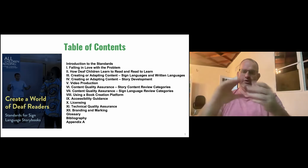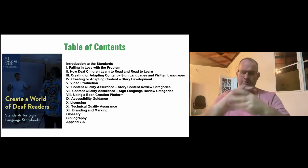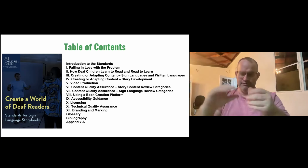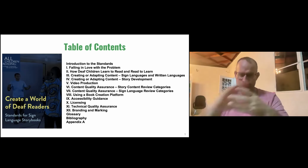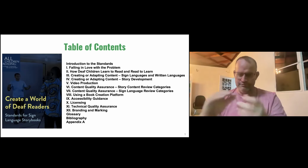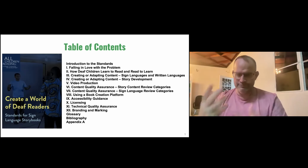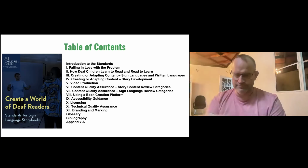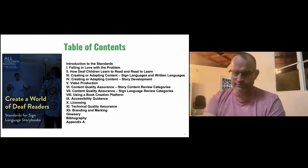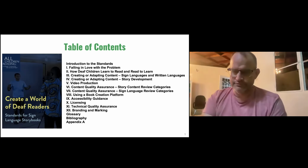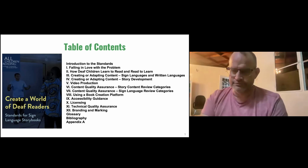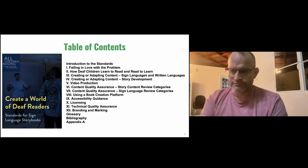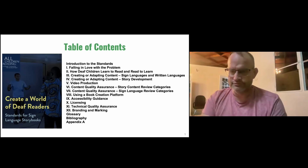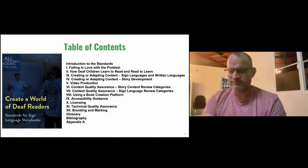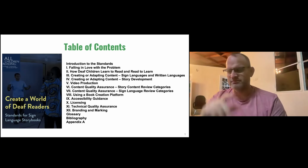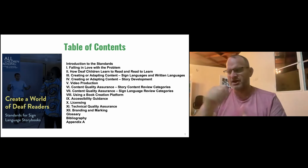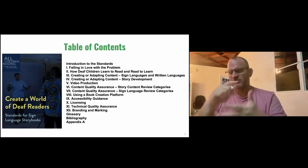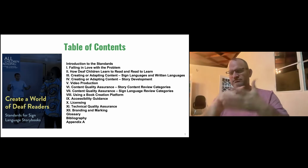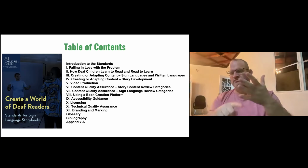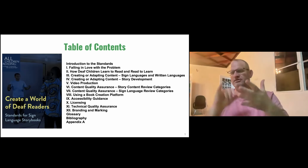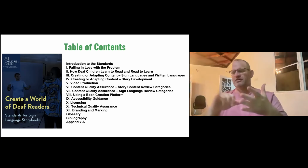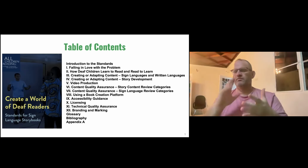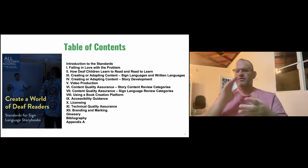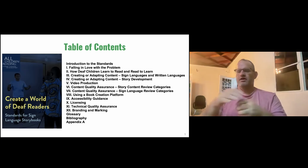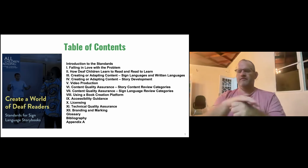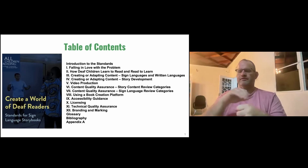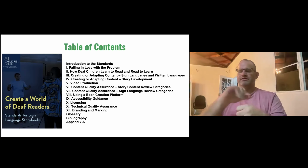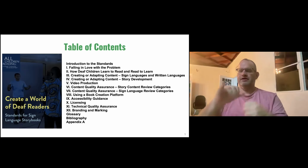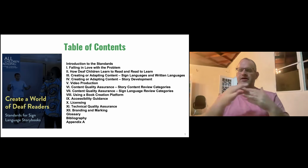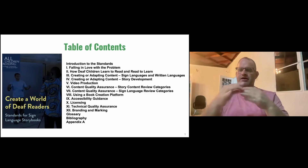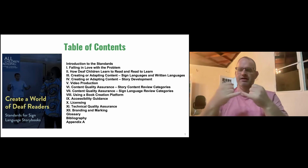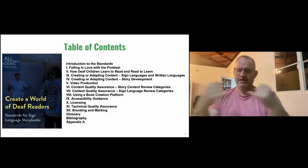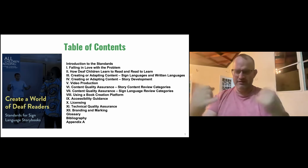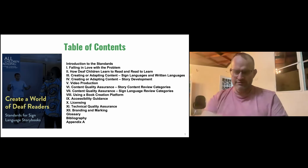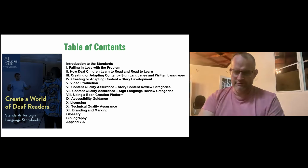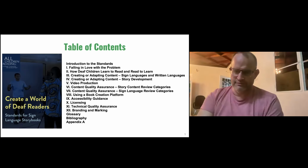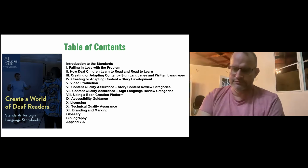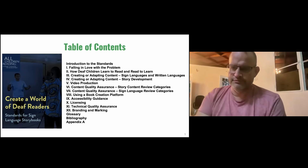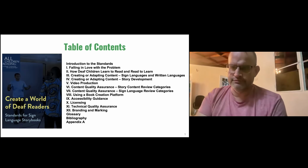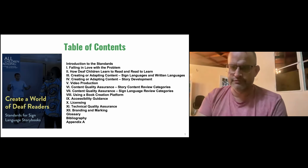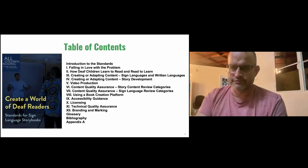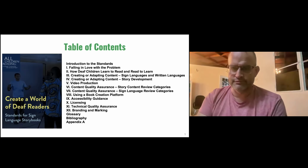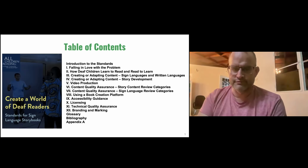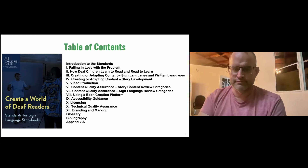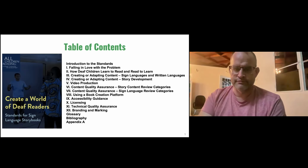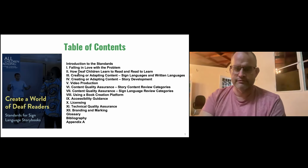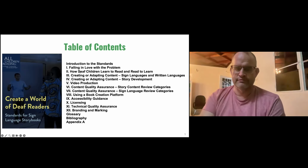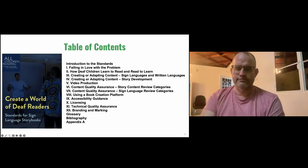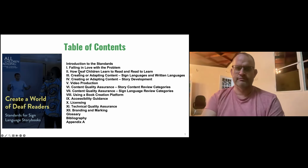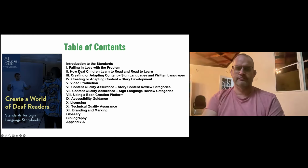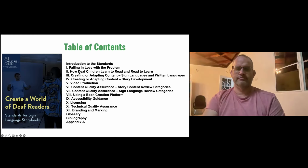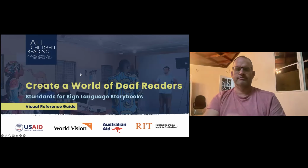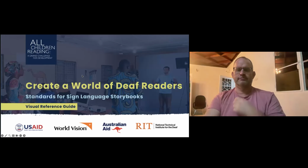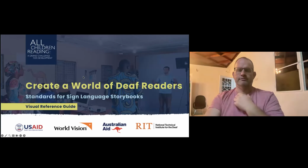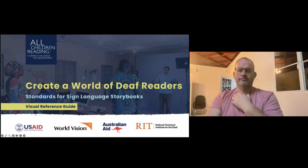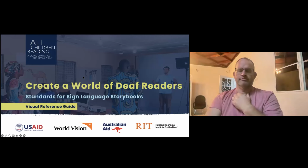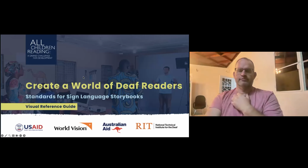or no fee so that, again, the children can have access to these storybooks. And all of this information is covered